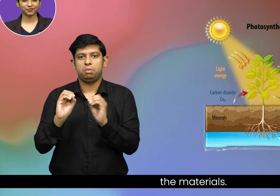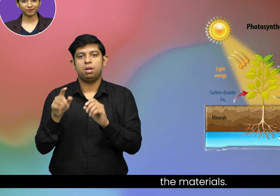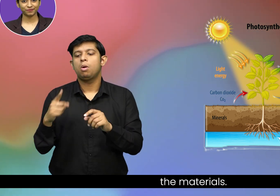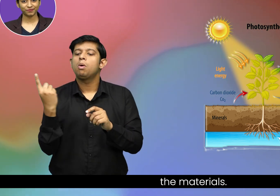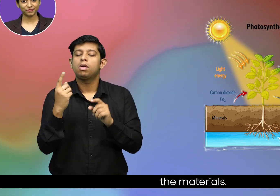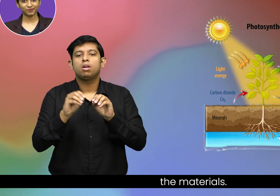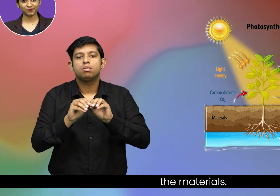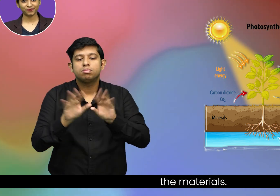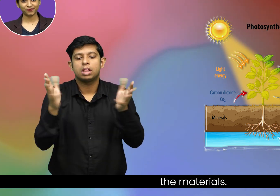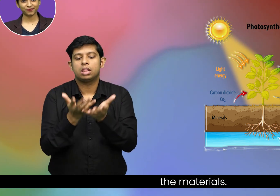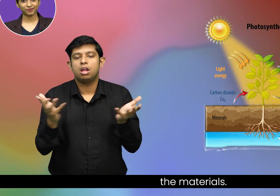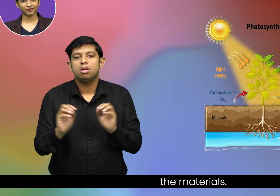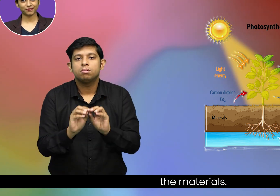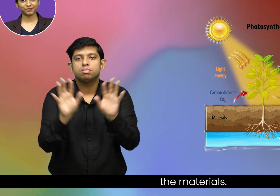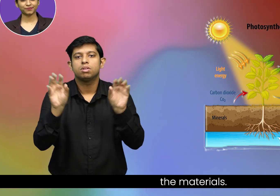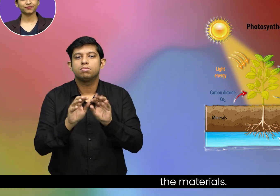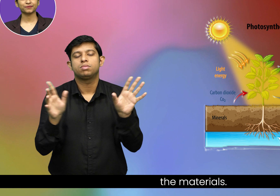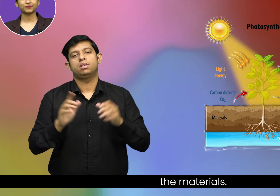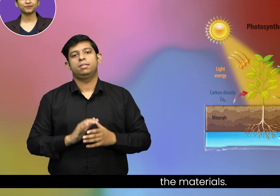materials.